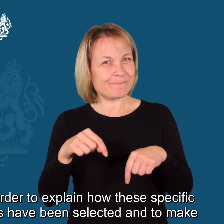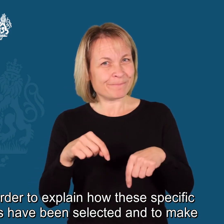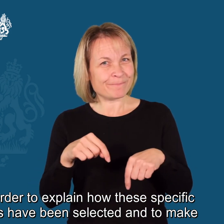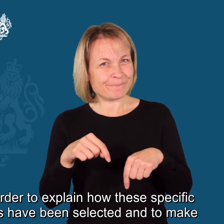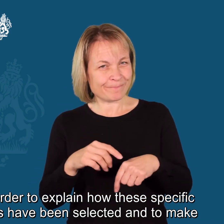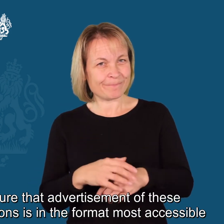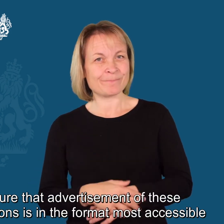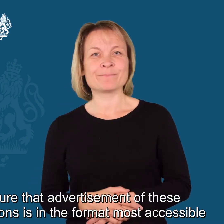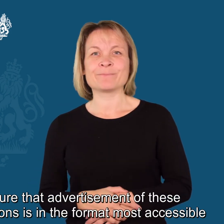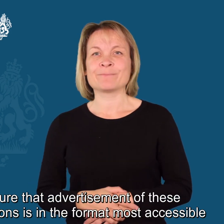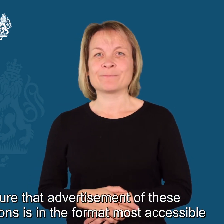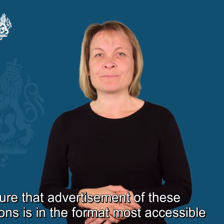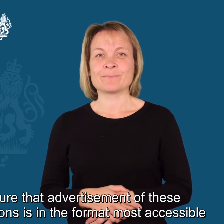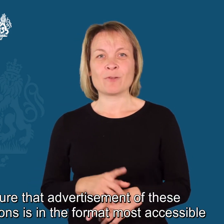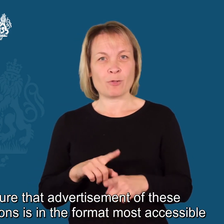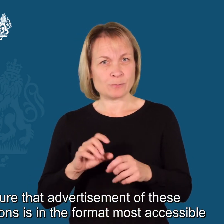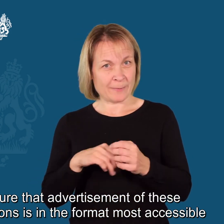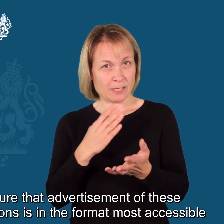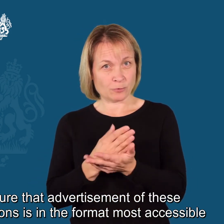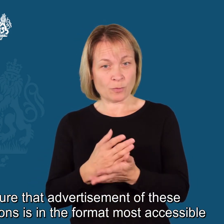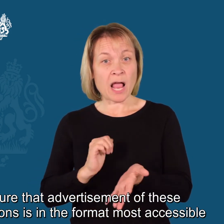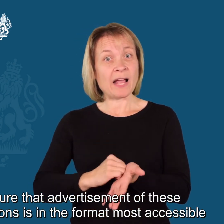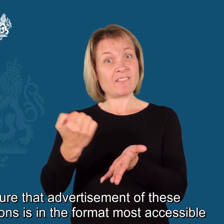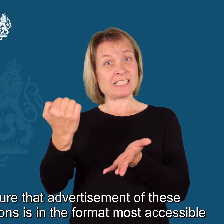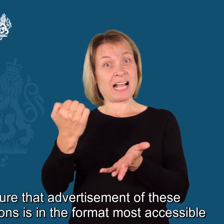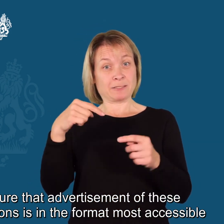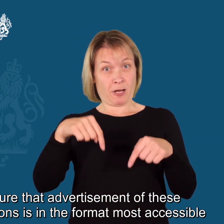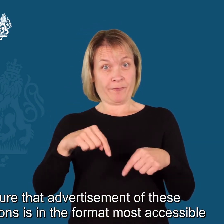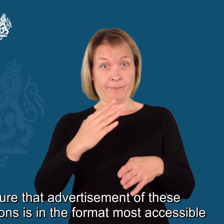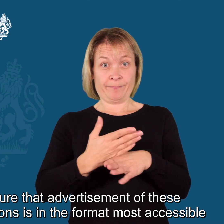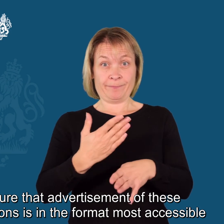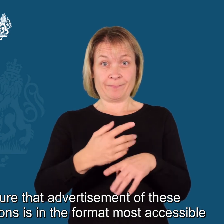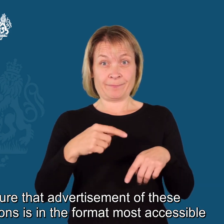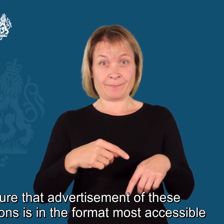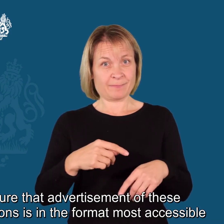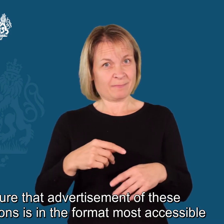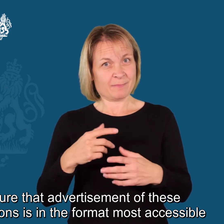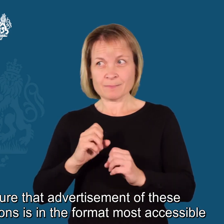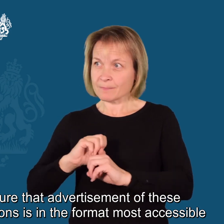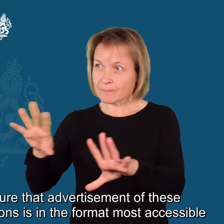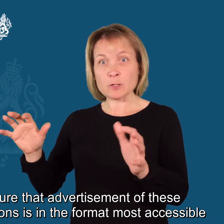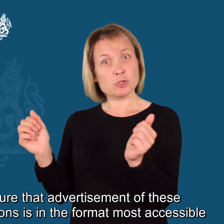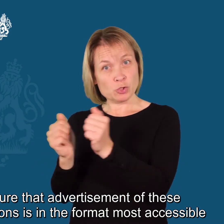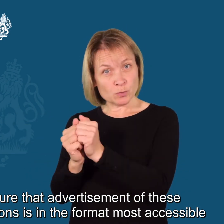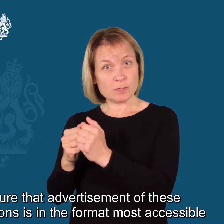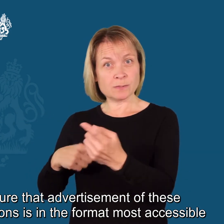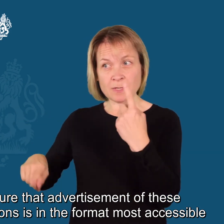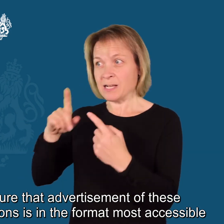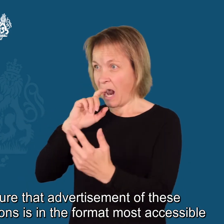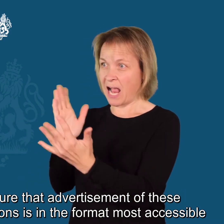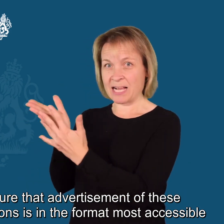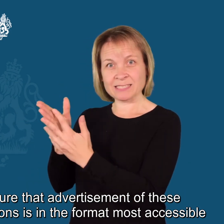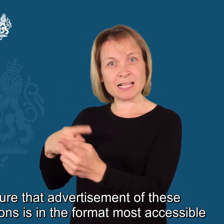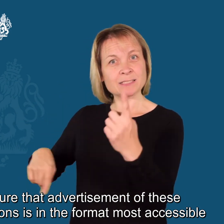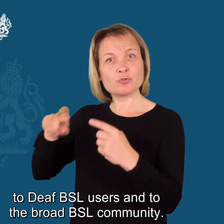make sure that advertisement of these positions is in the format most accessible to deaf BSL users and to the broad BSL